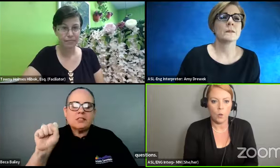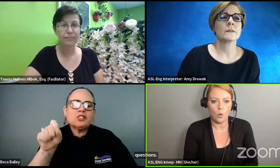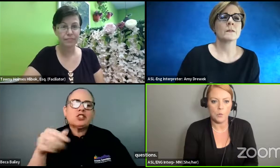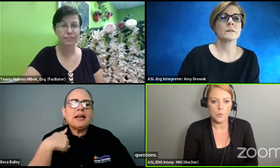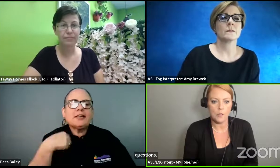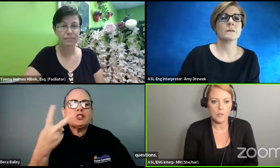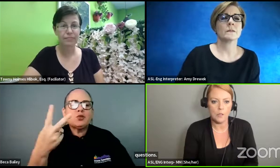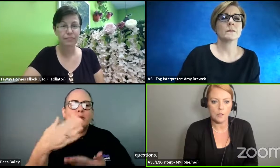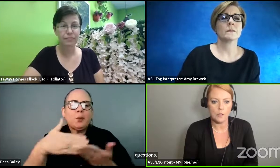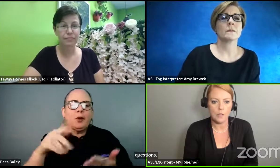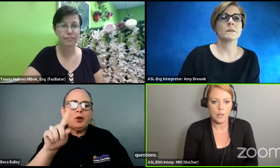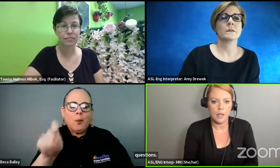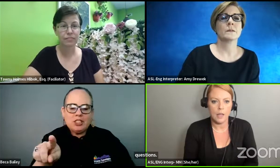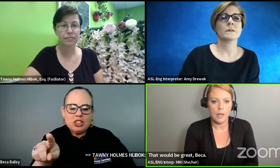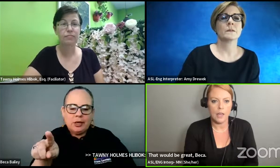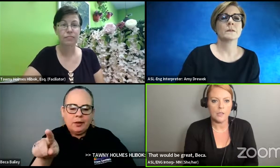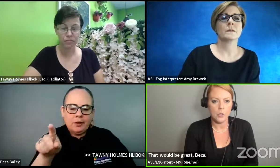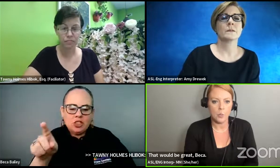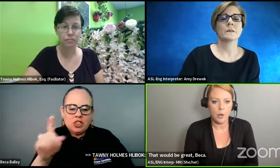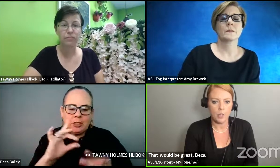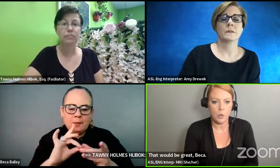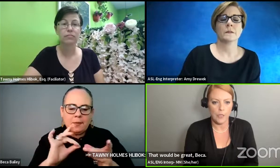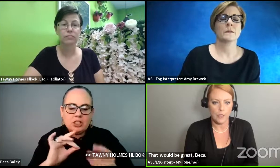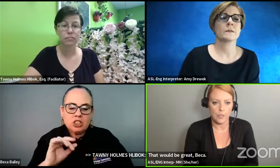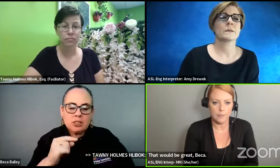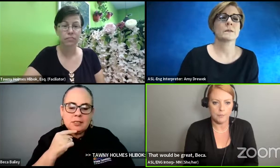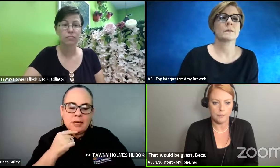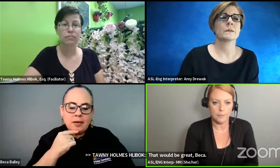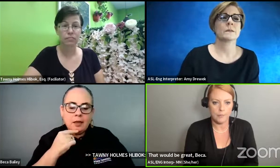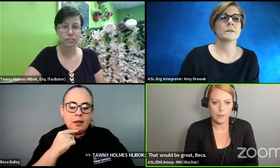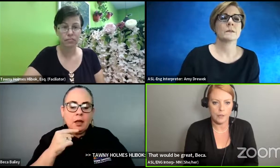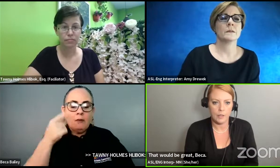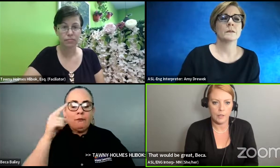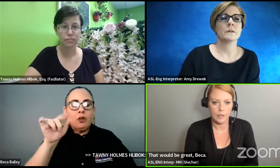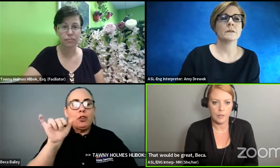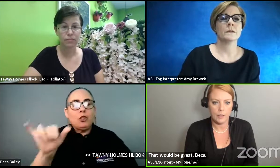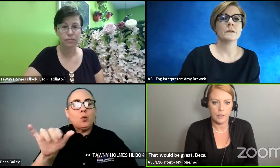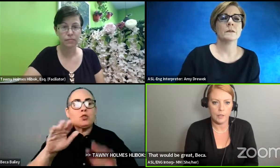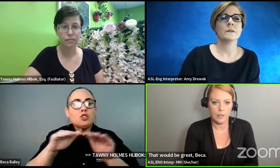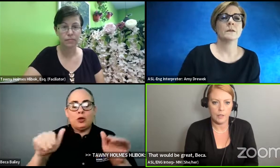Winona Holmes has a 2-part question.